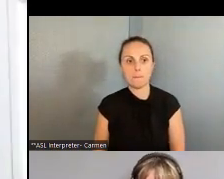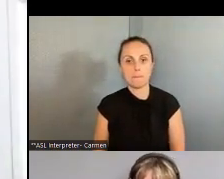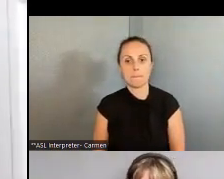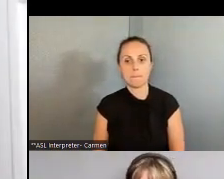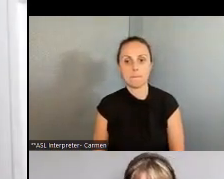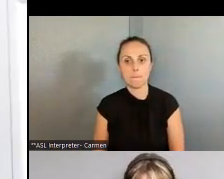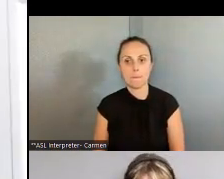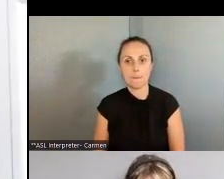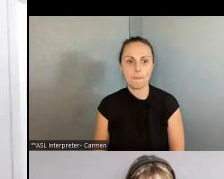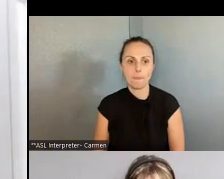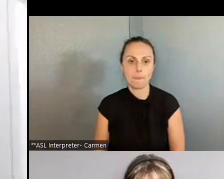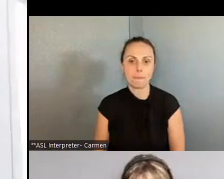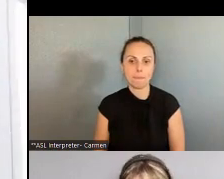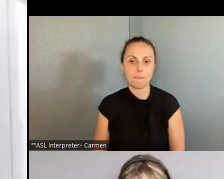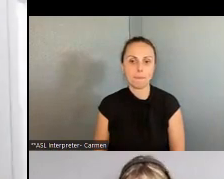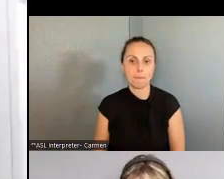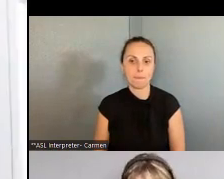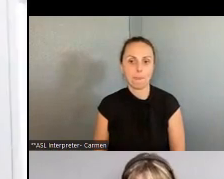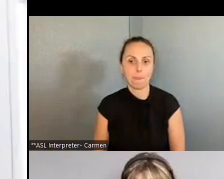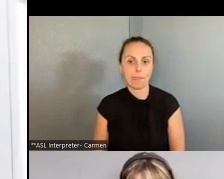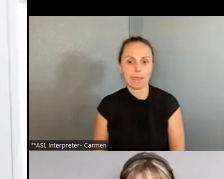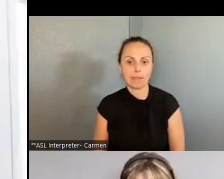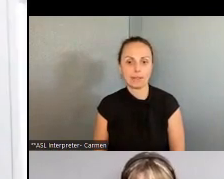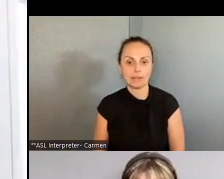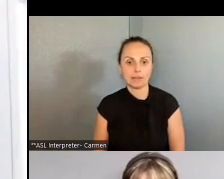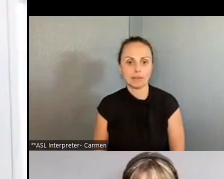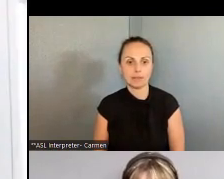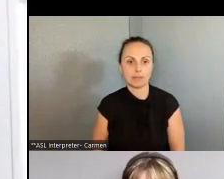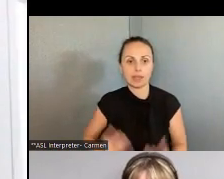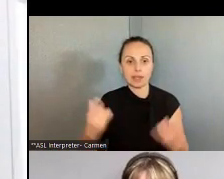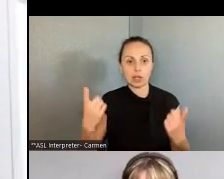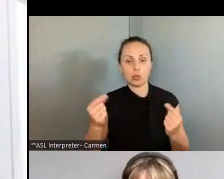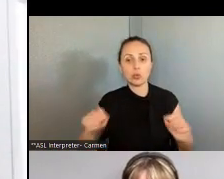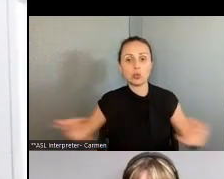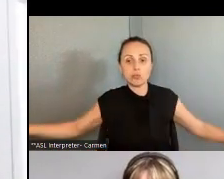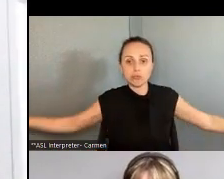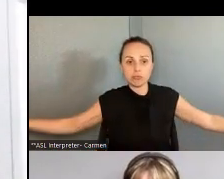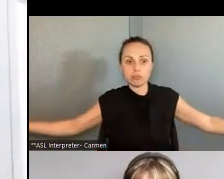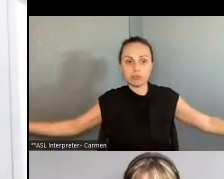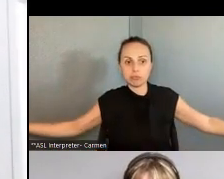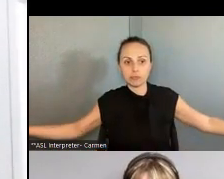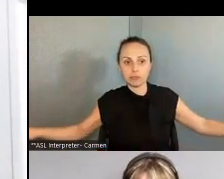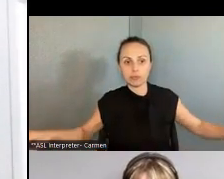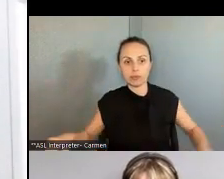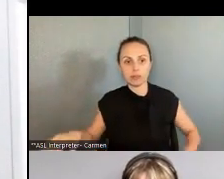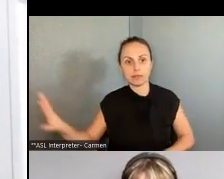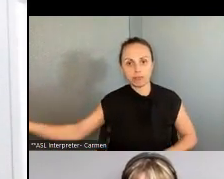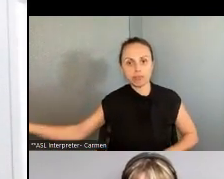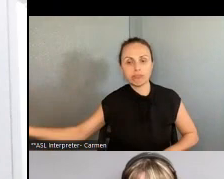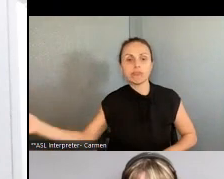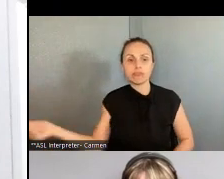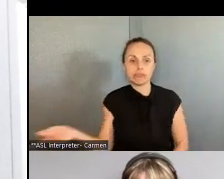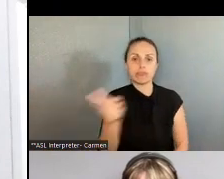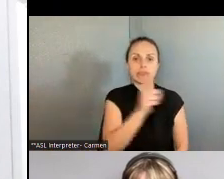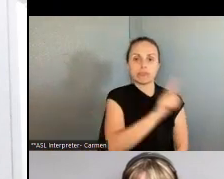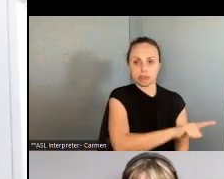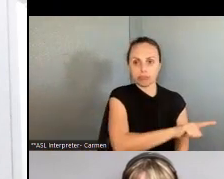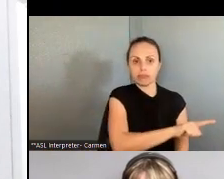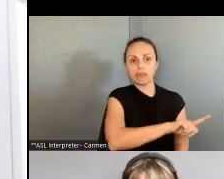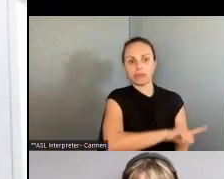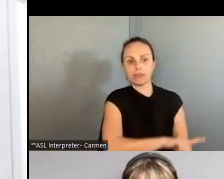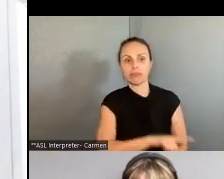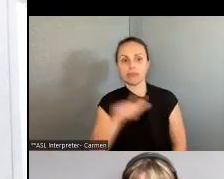Good. Okay. And now we're going to reach our arms up to the side. Reach. And you